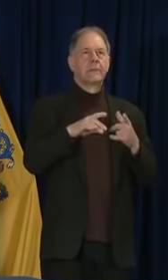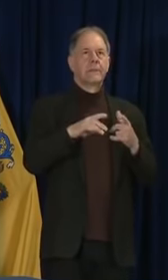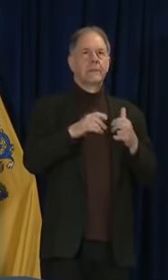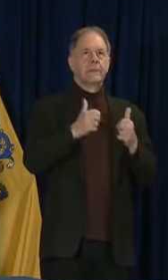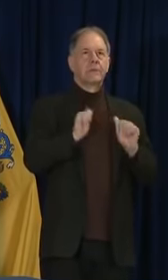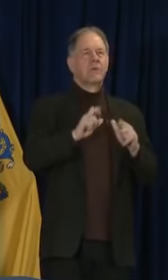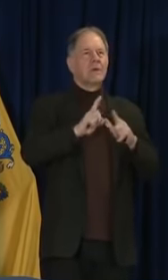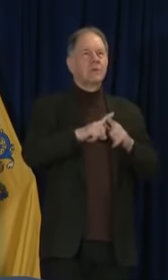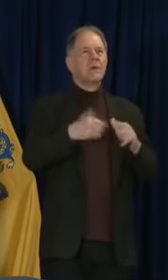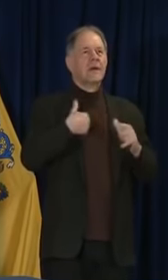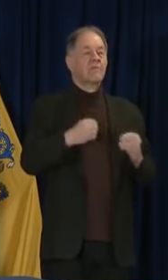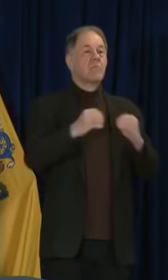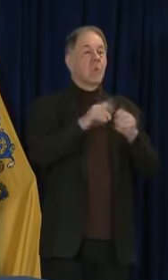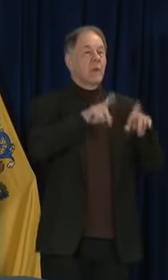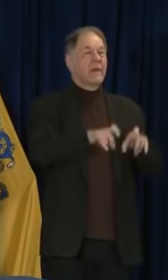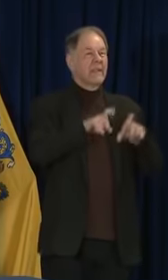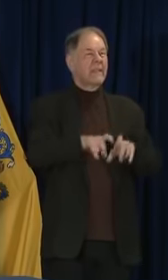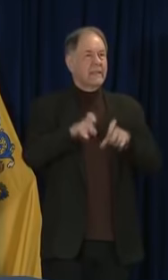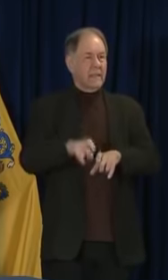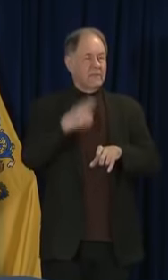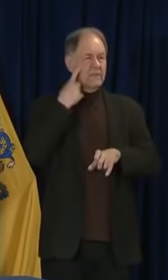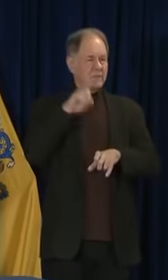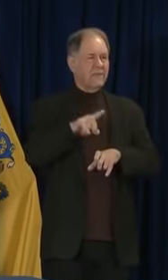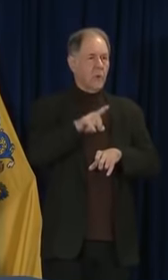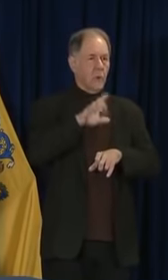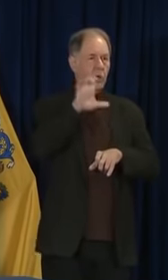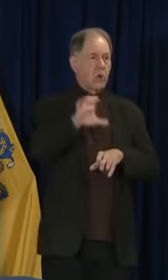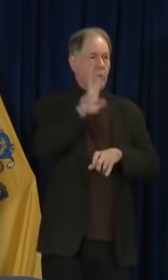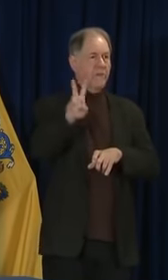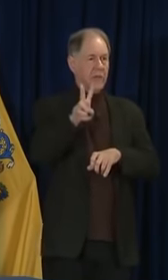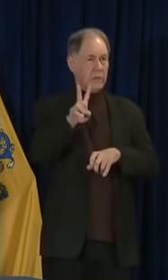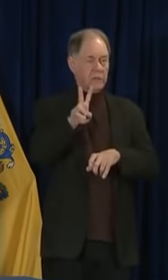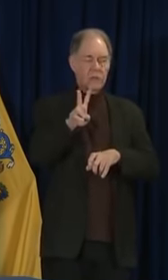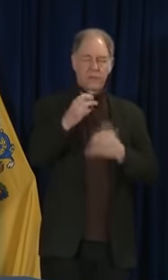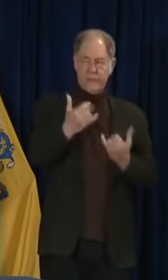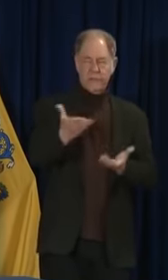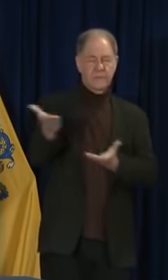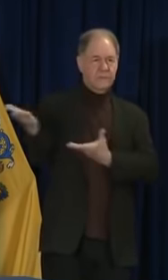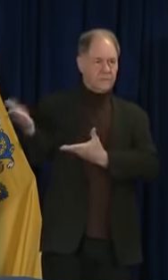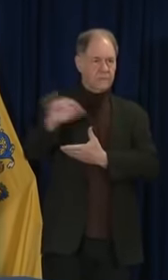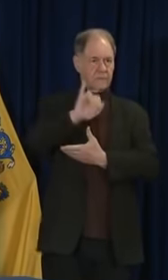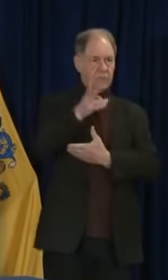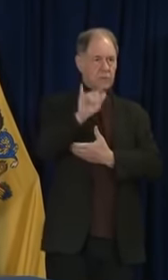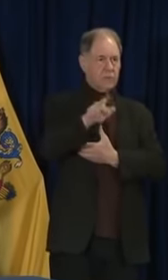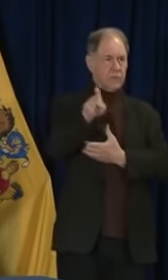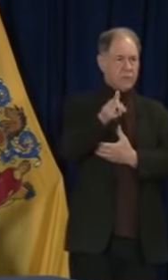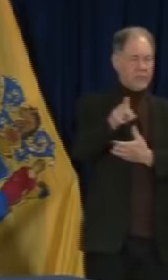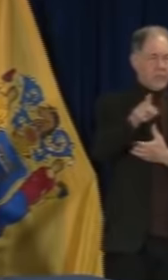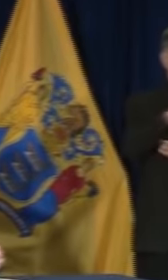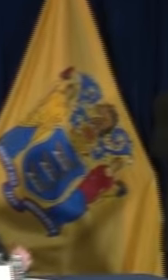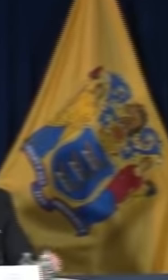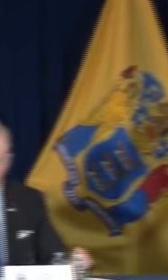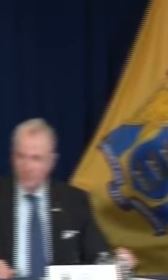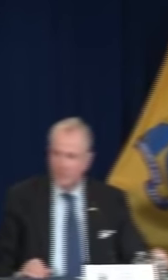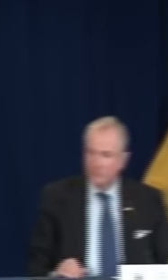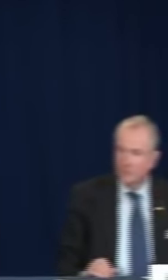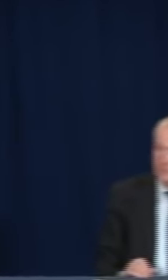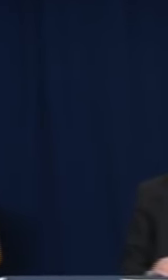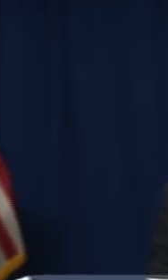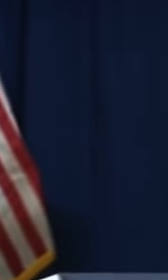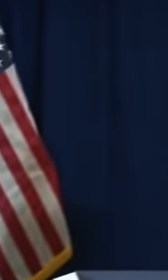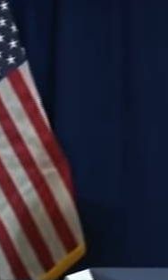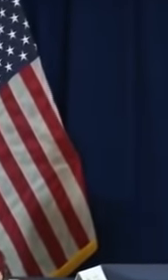one, and that's something that I know she'll want to touch on. Please help me welcome our Commissioner of Health, Judy Persichilli. Thank you, Governor. Good